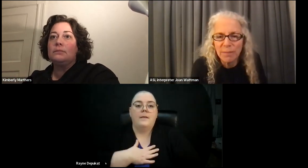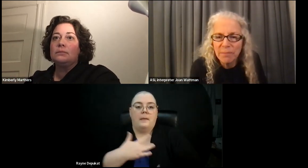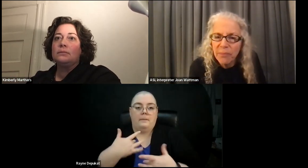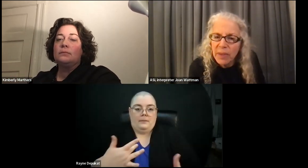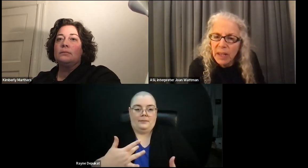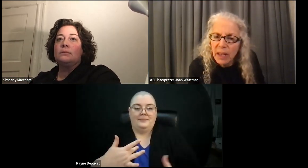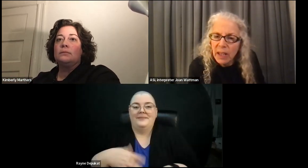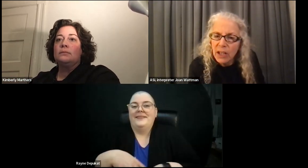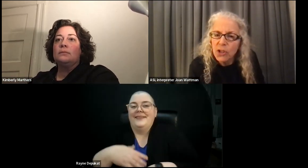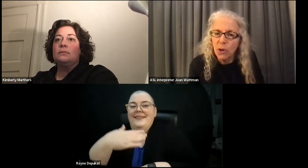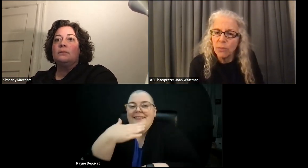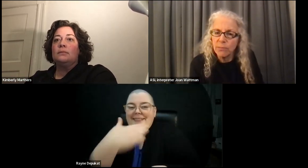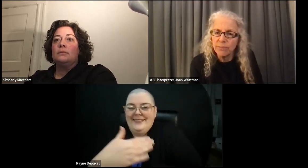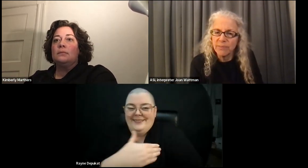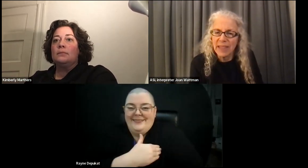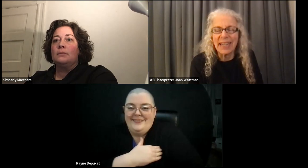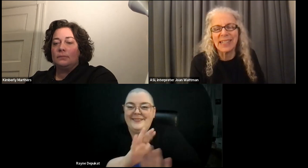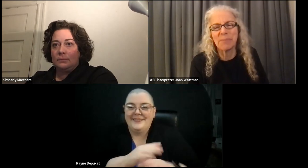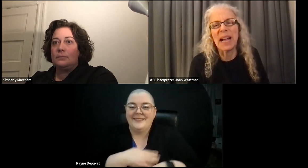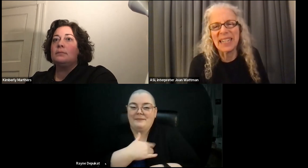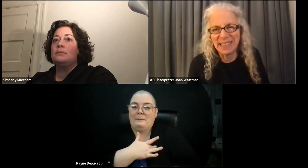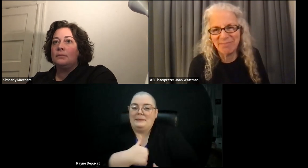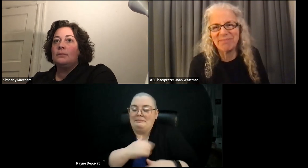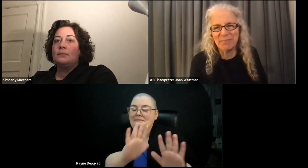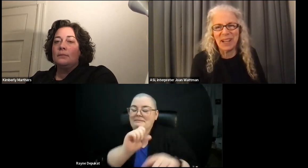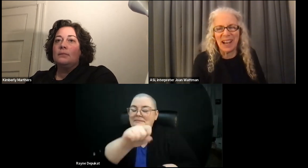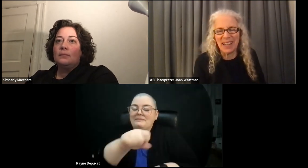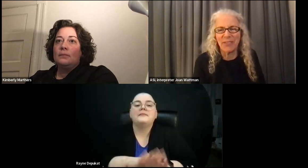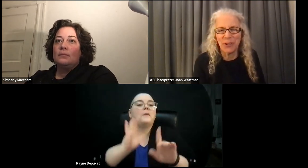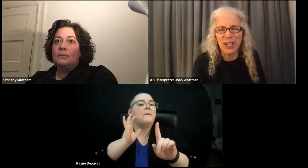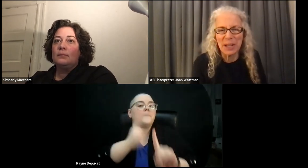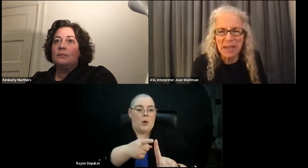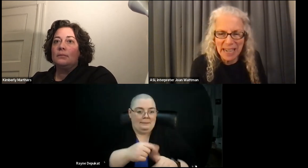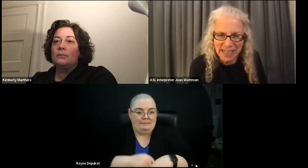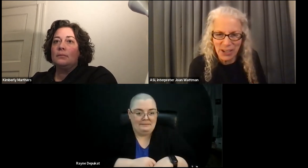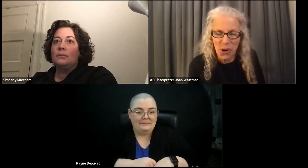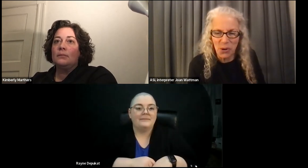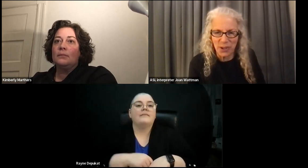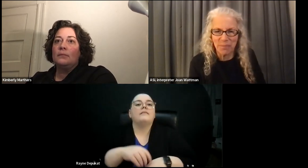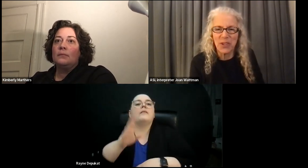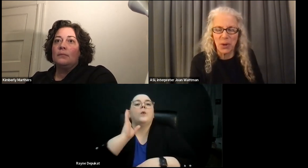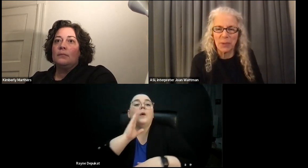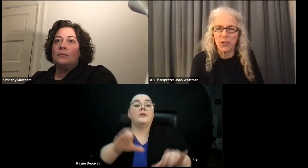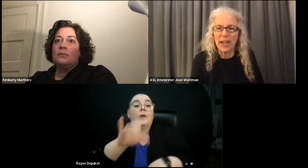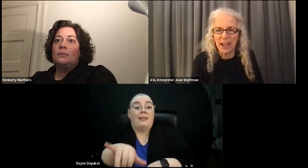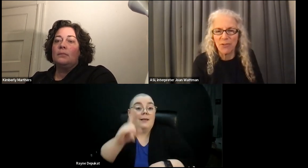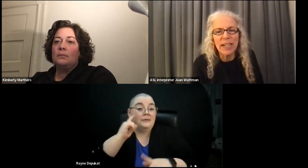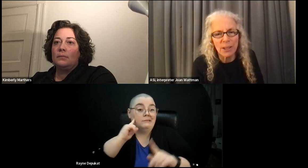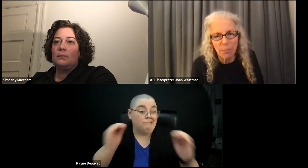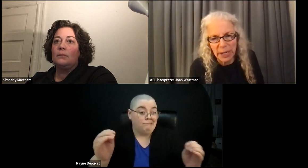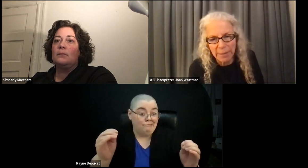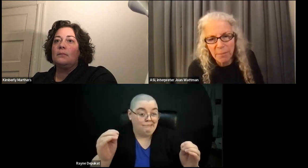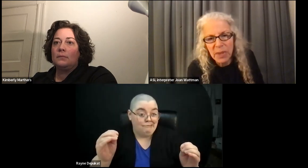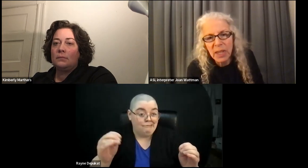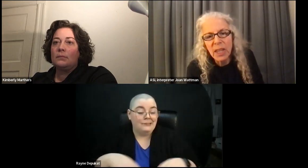For sure. So that is my, unfortunately, my tendency to go over. So I will try to get right